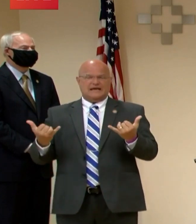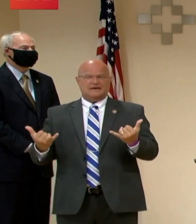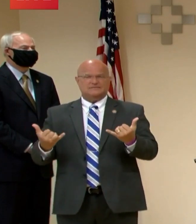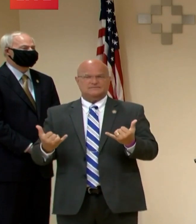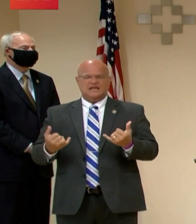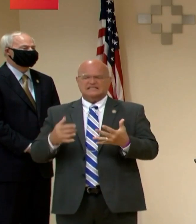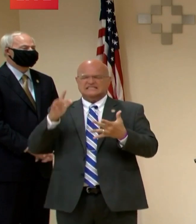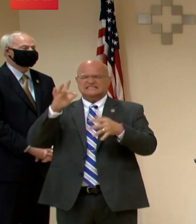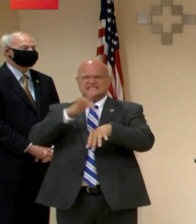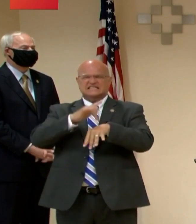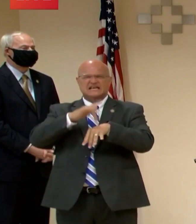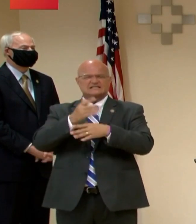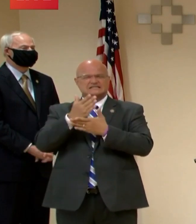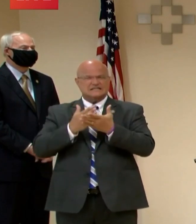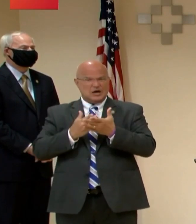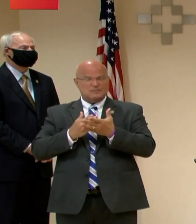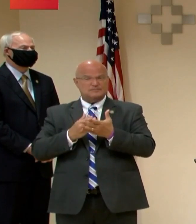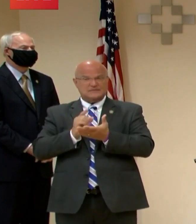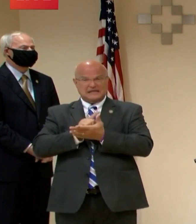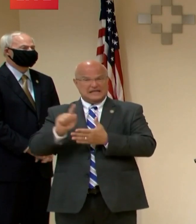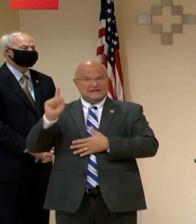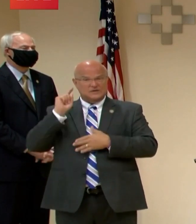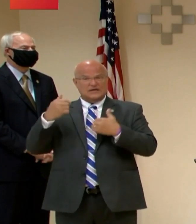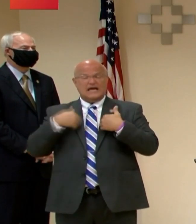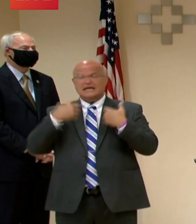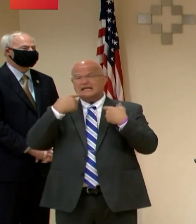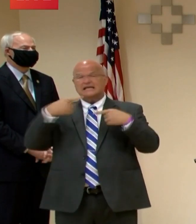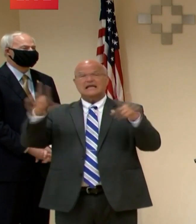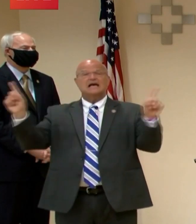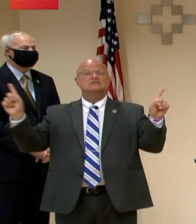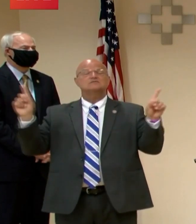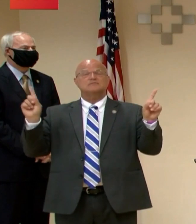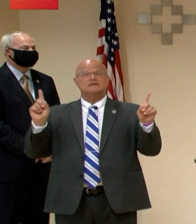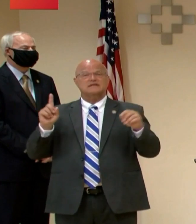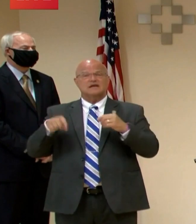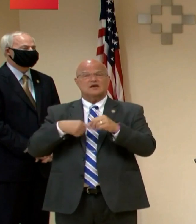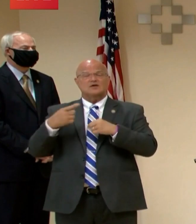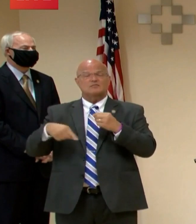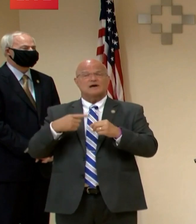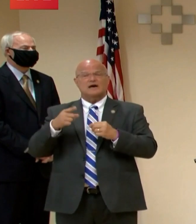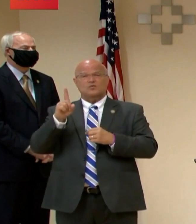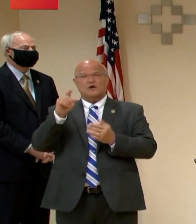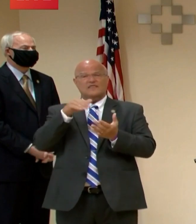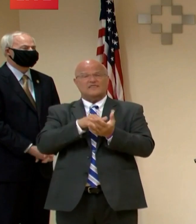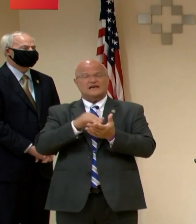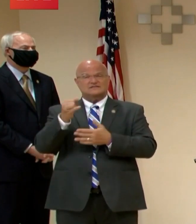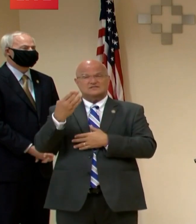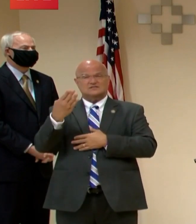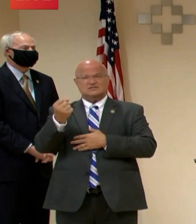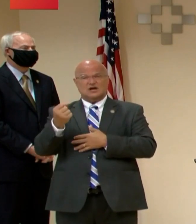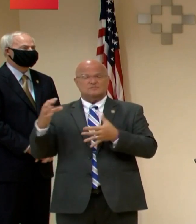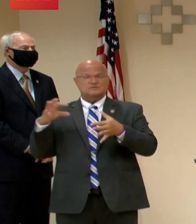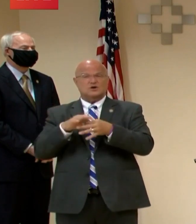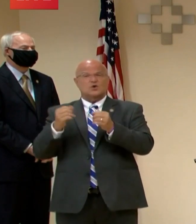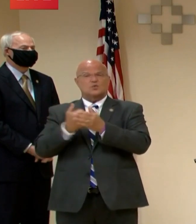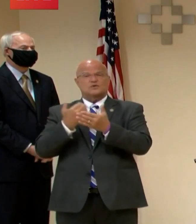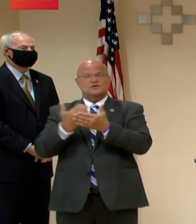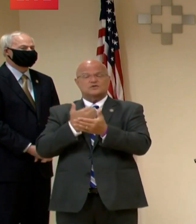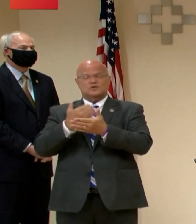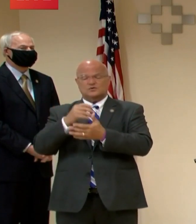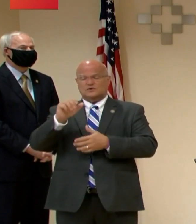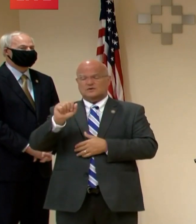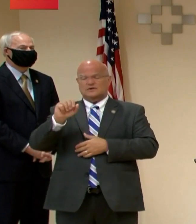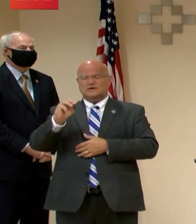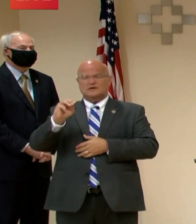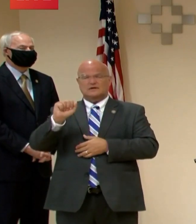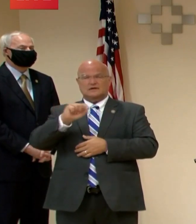highlight a couple of those announcements, last week we had the big announcement in Little Rock at the port, 1,000 jobs associated with a new Amazon